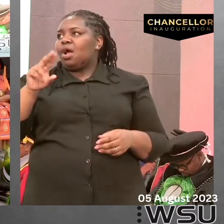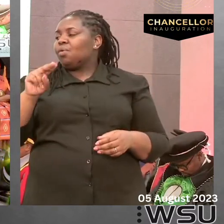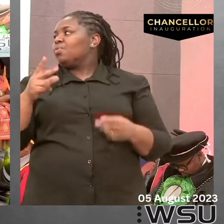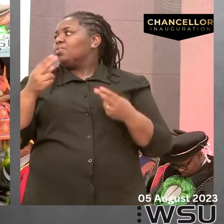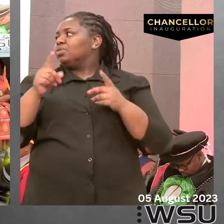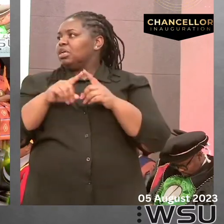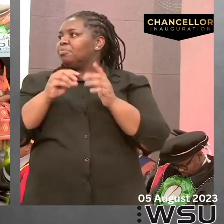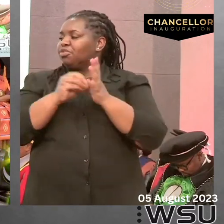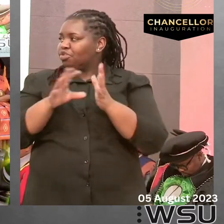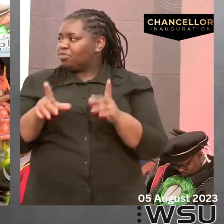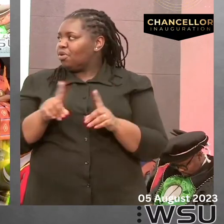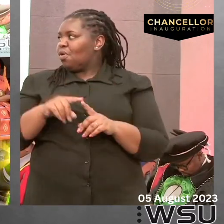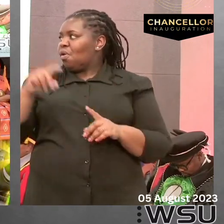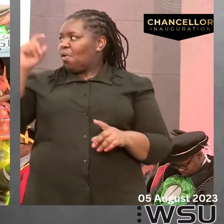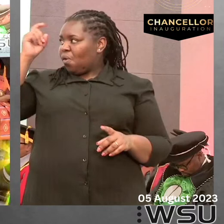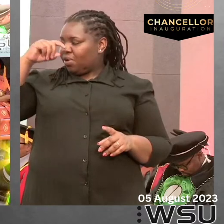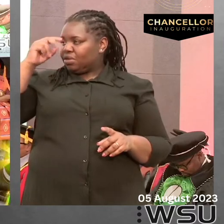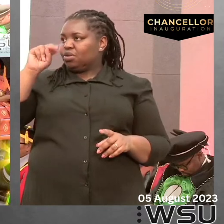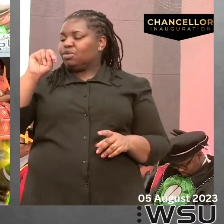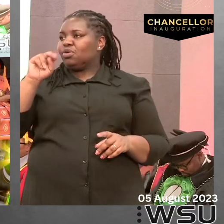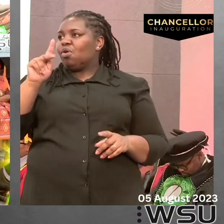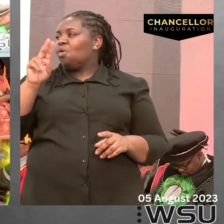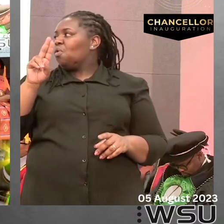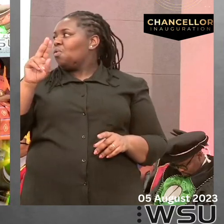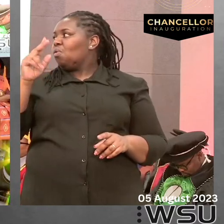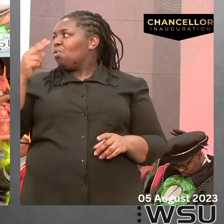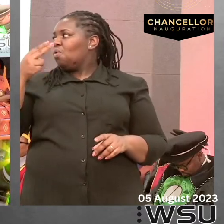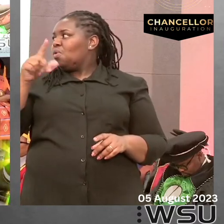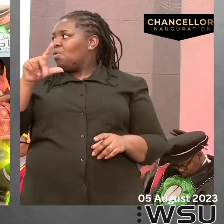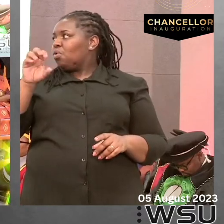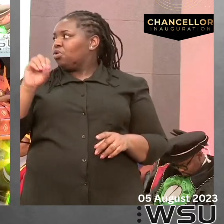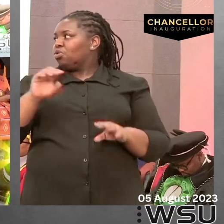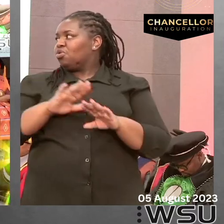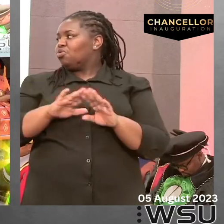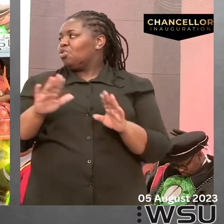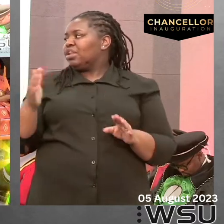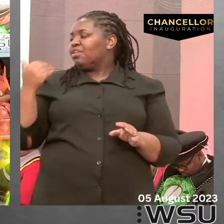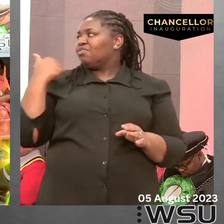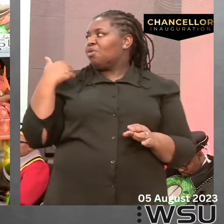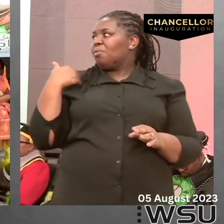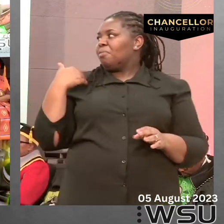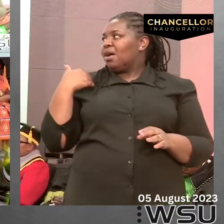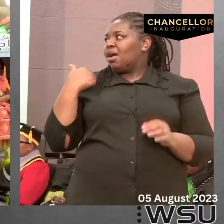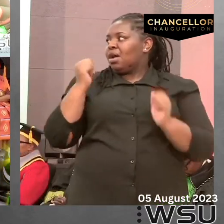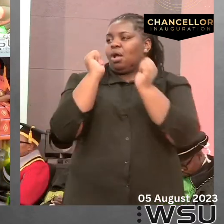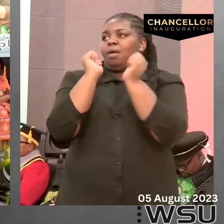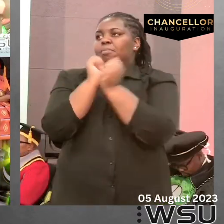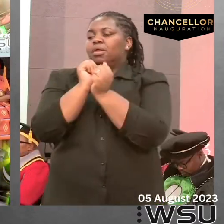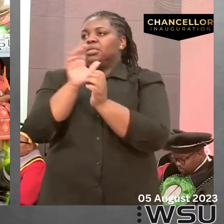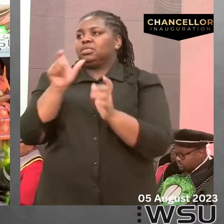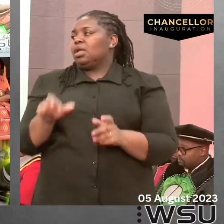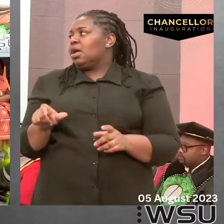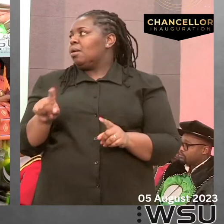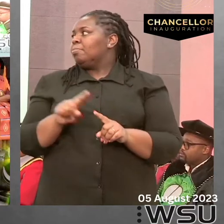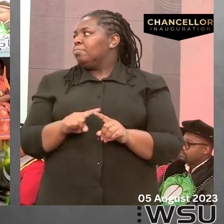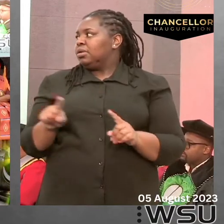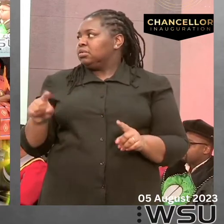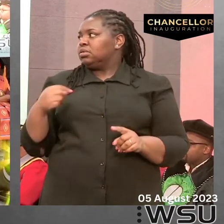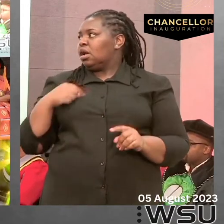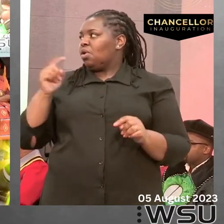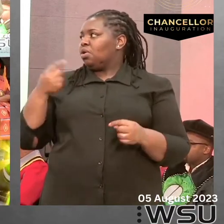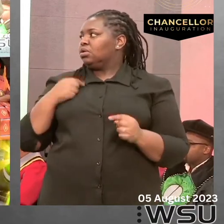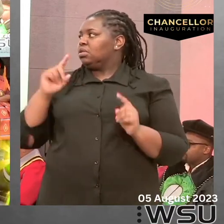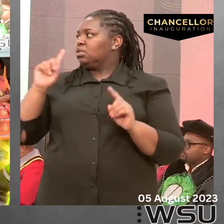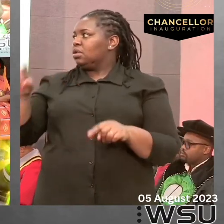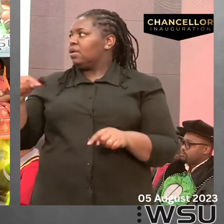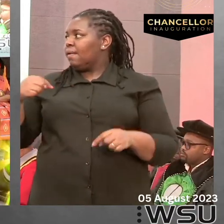as wise men, Nonkululeko, not as a former Robben Island prisoner. But I wouldn't be going there. I would